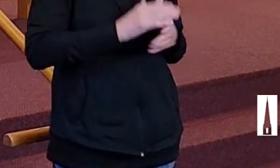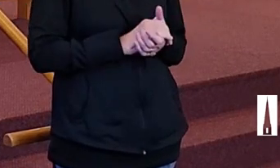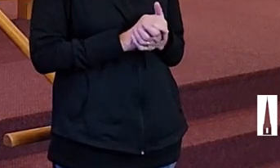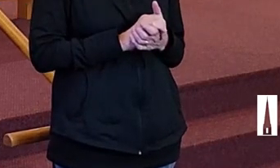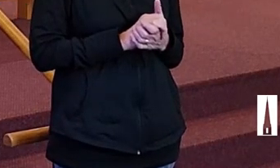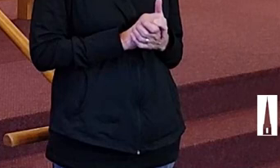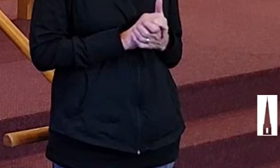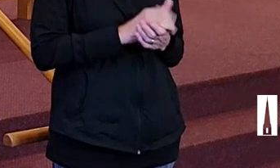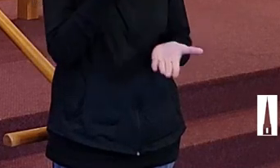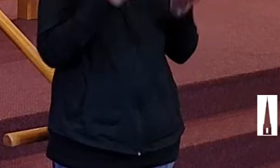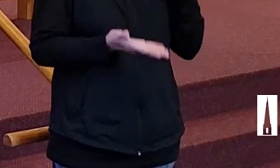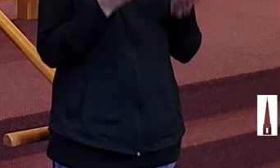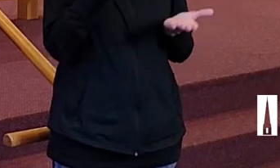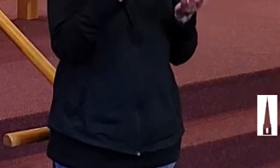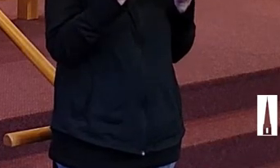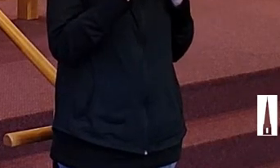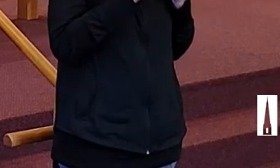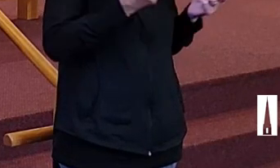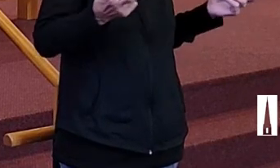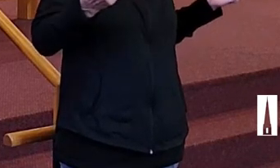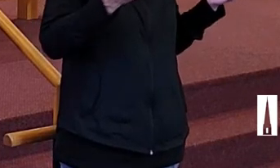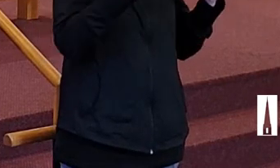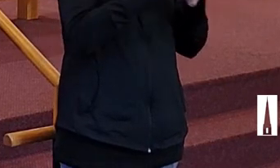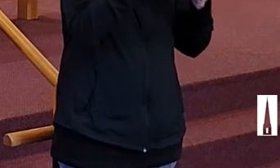you just can't become well?